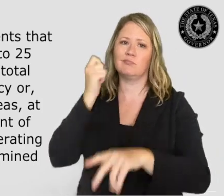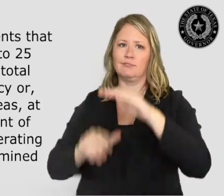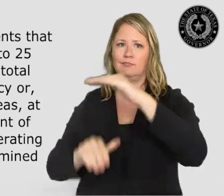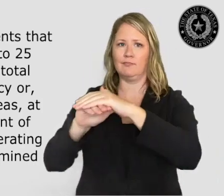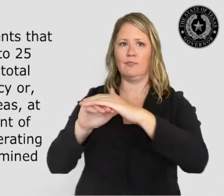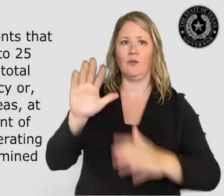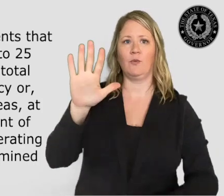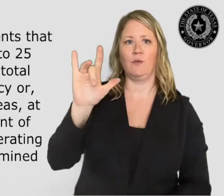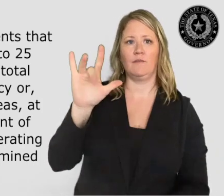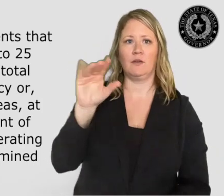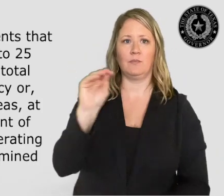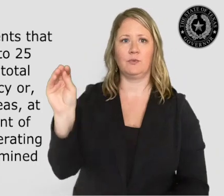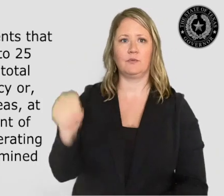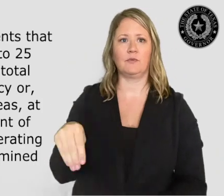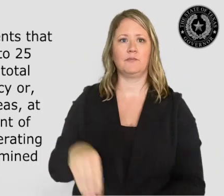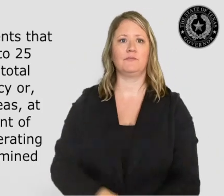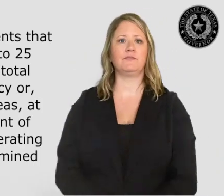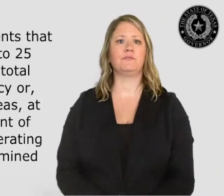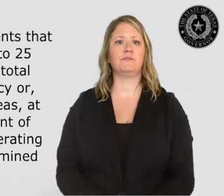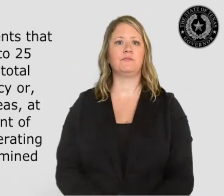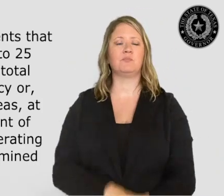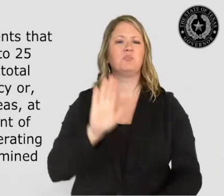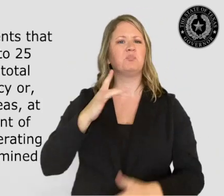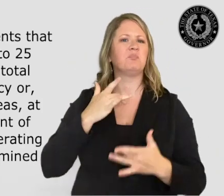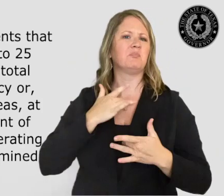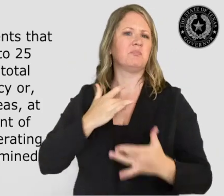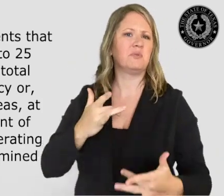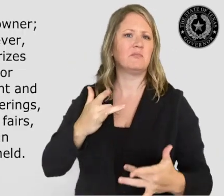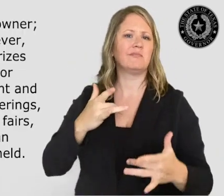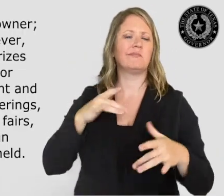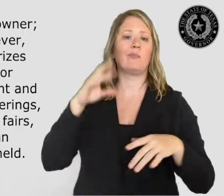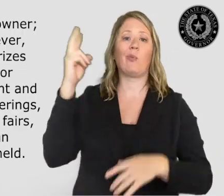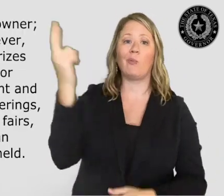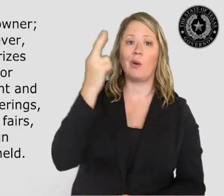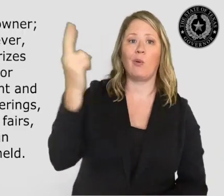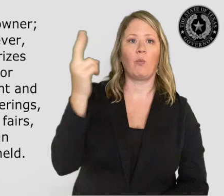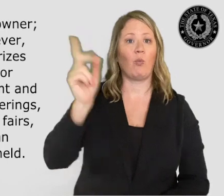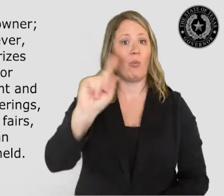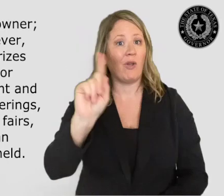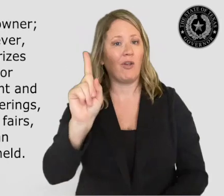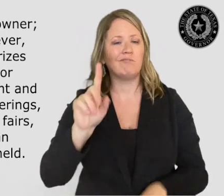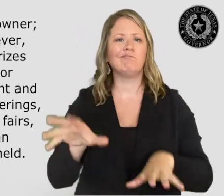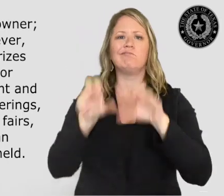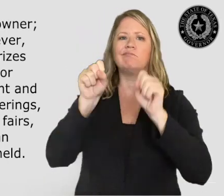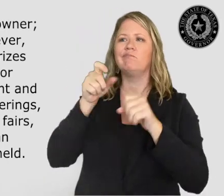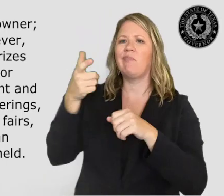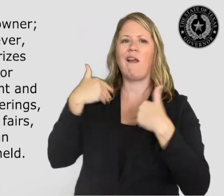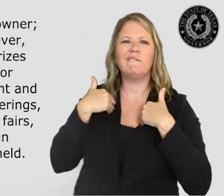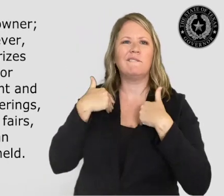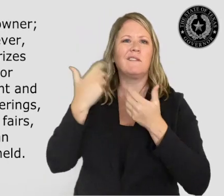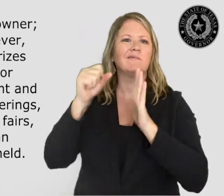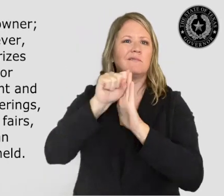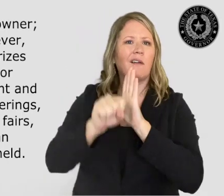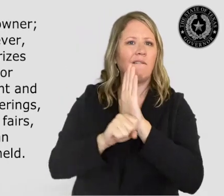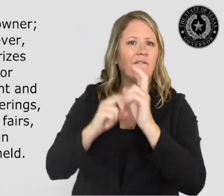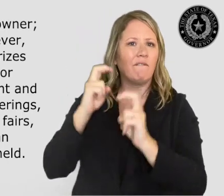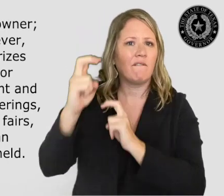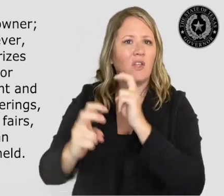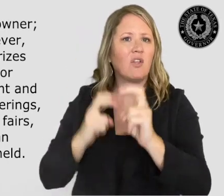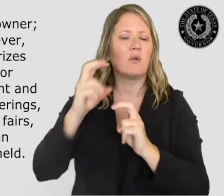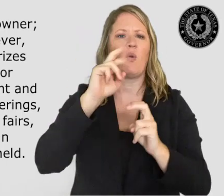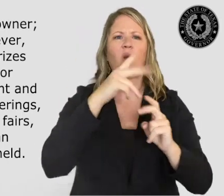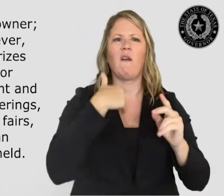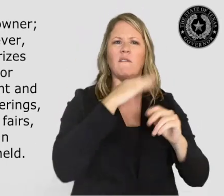to 25% of the normal operating limits as determined by the facility owner, provided, however, that